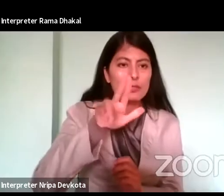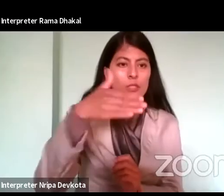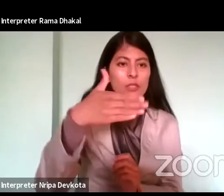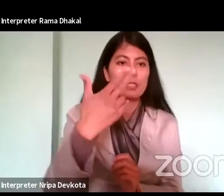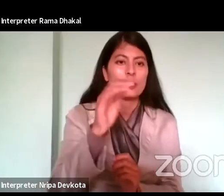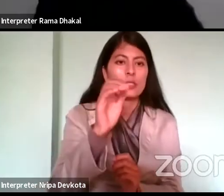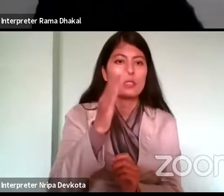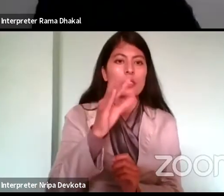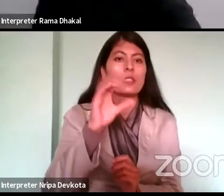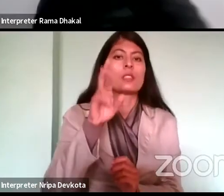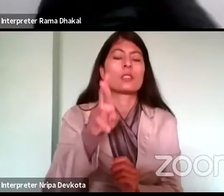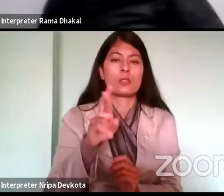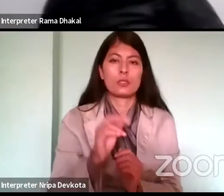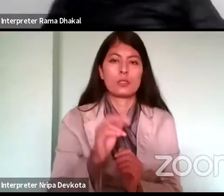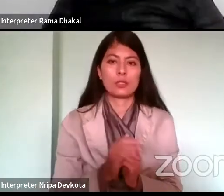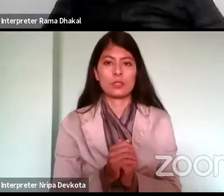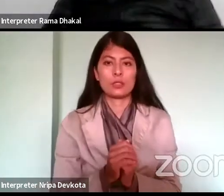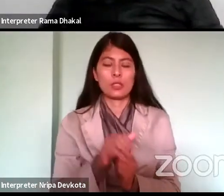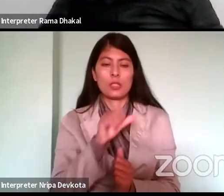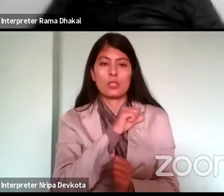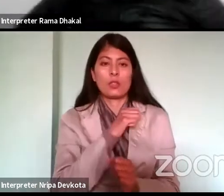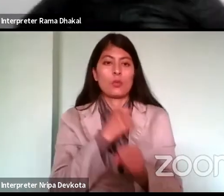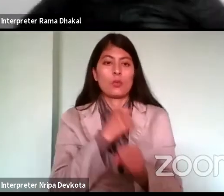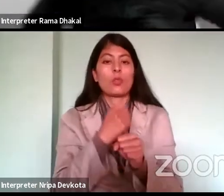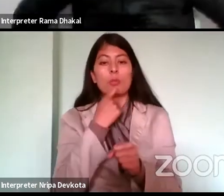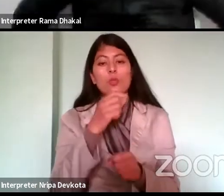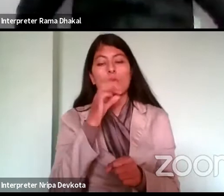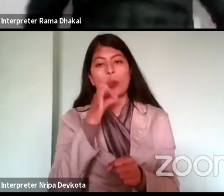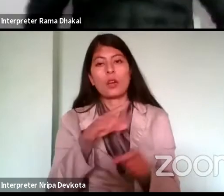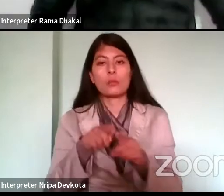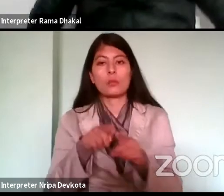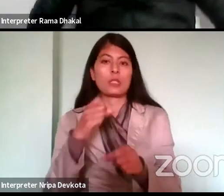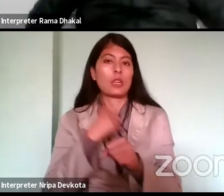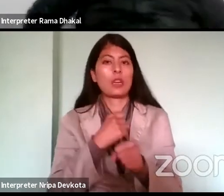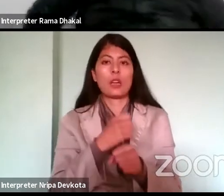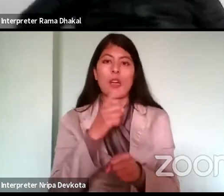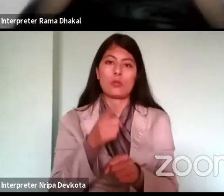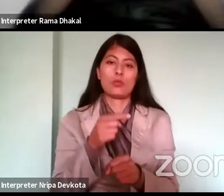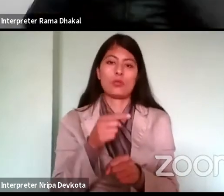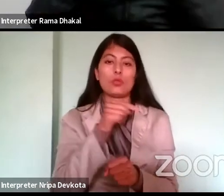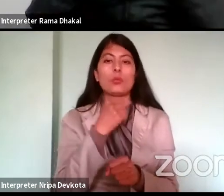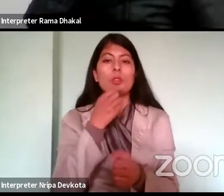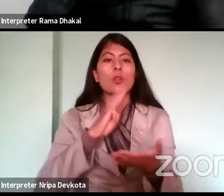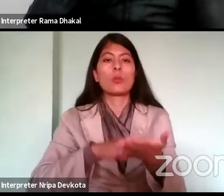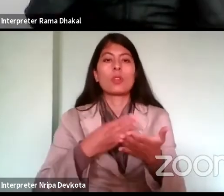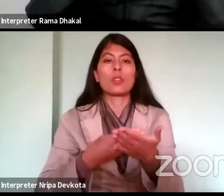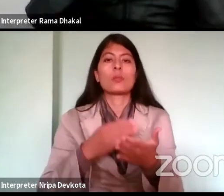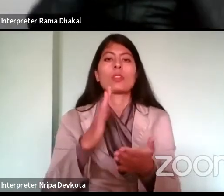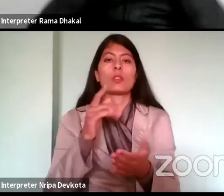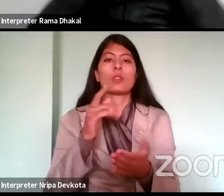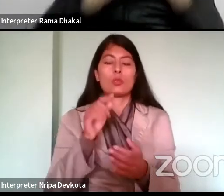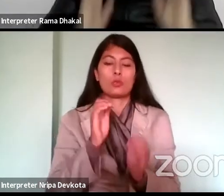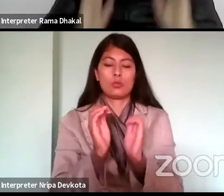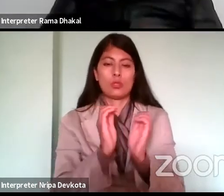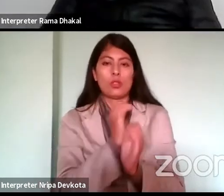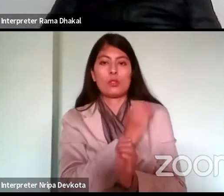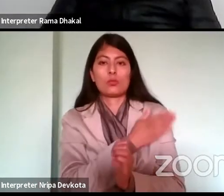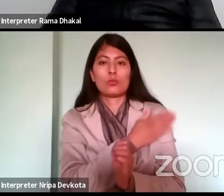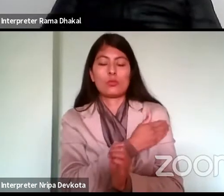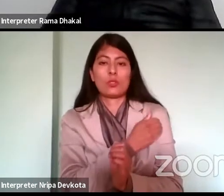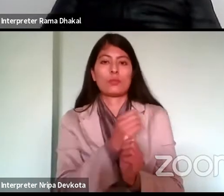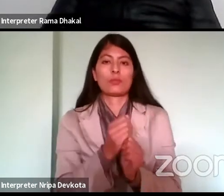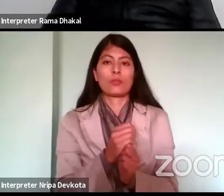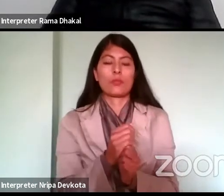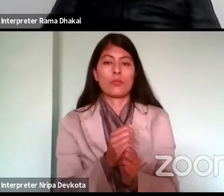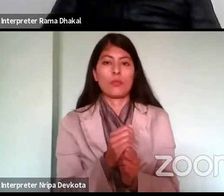for that explanation. And indeed, sex work is work. And what does this mean for this general recommendation to